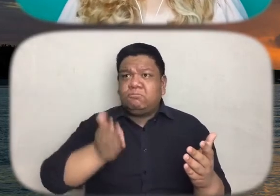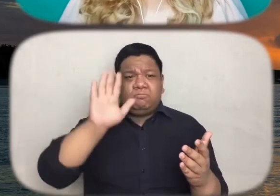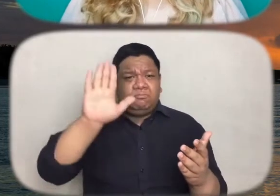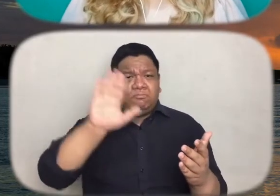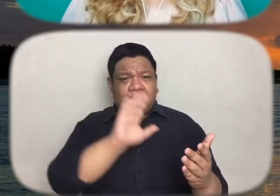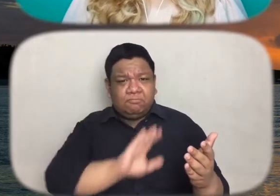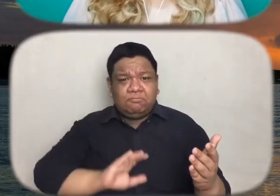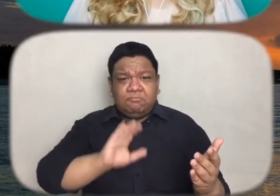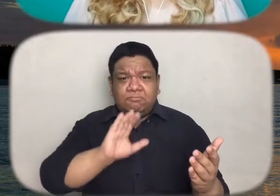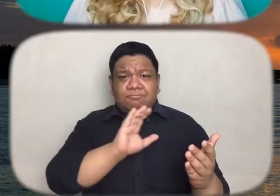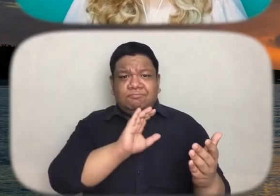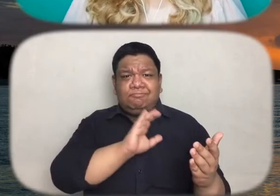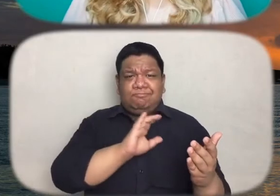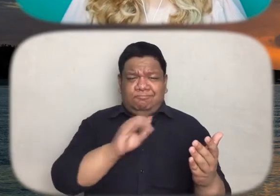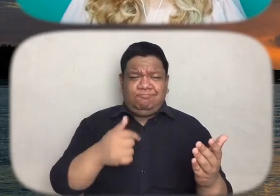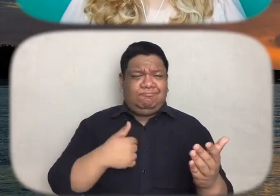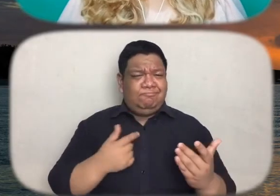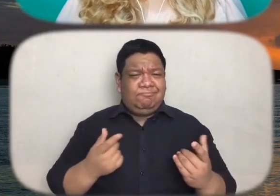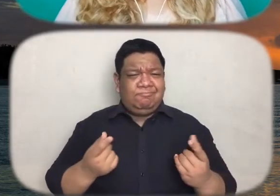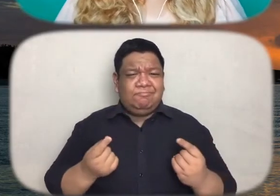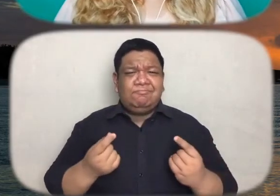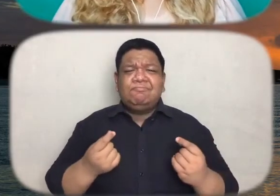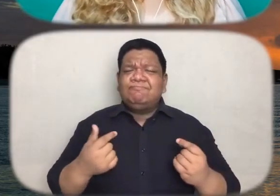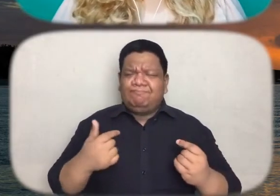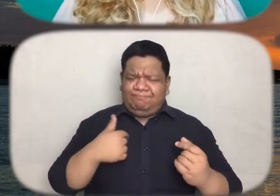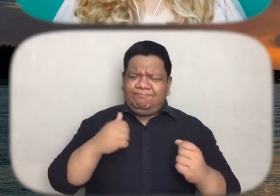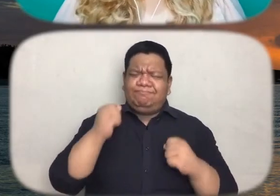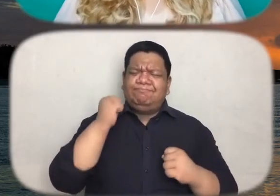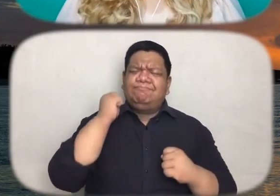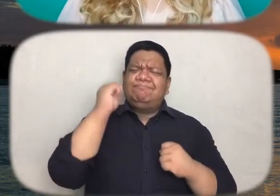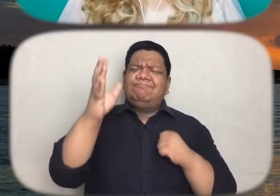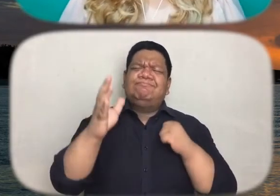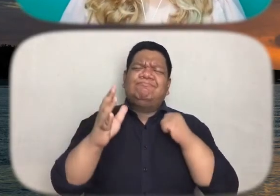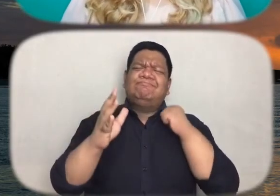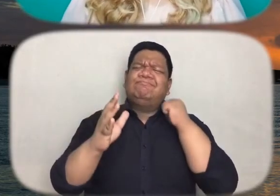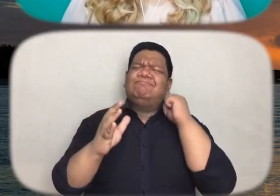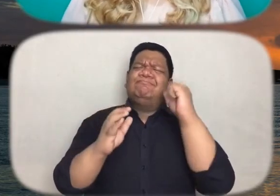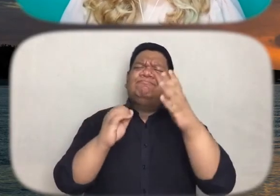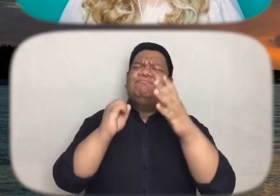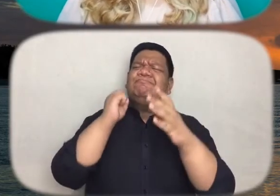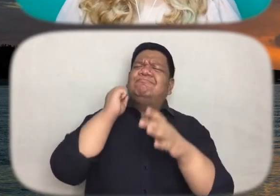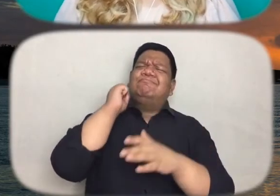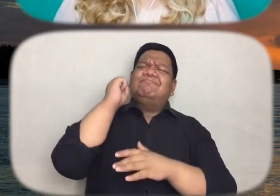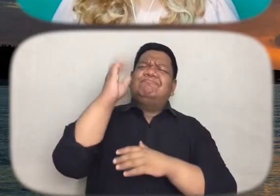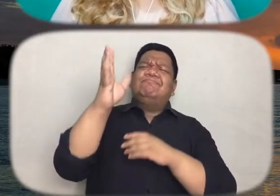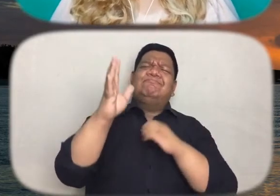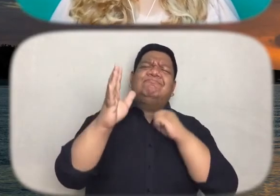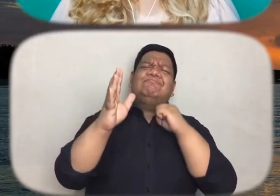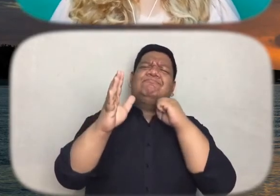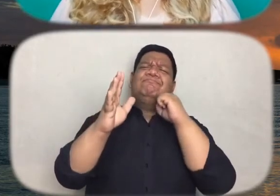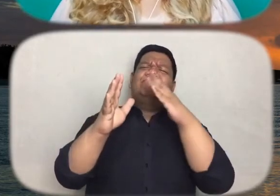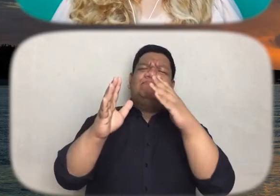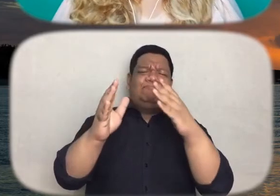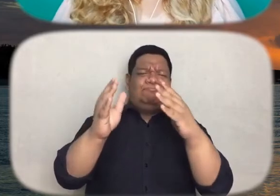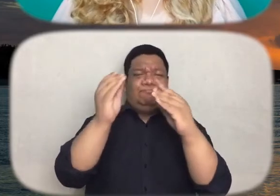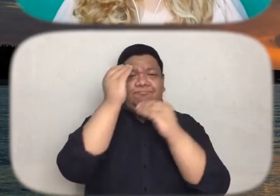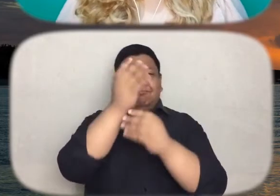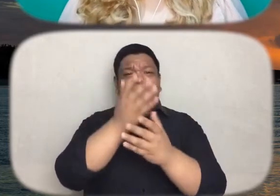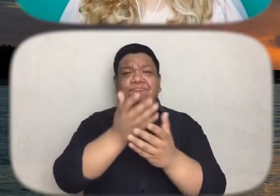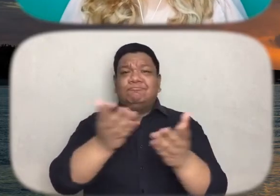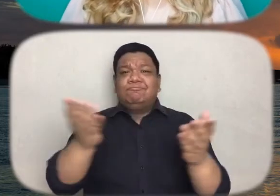Because of who you are, I will lift my voice and